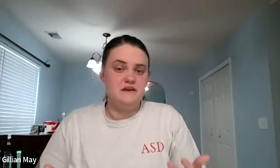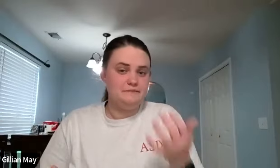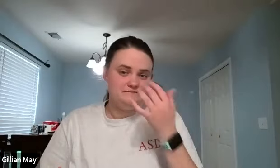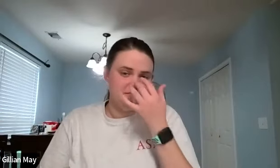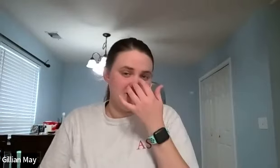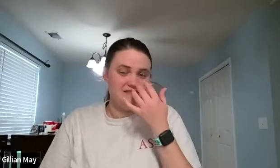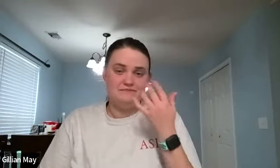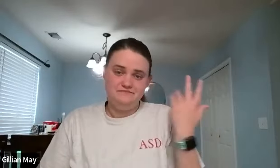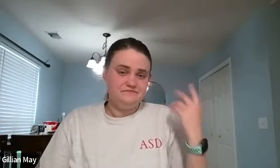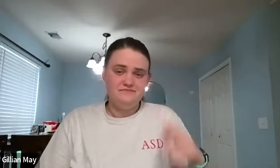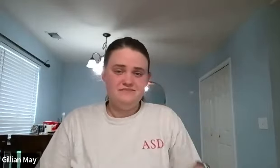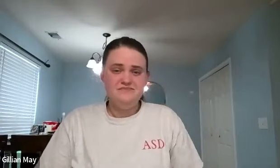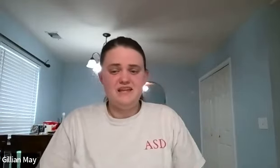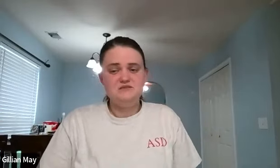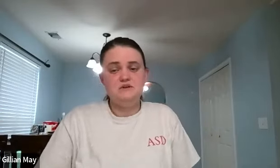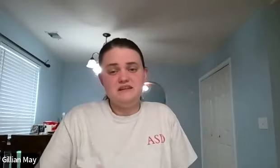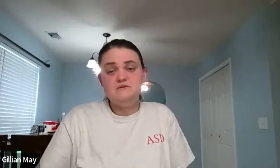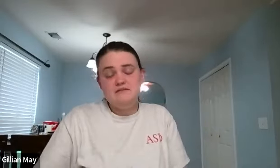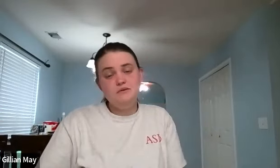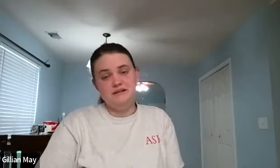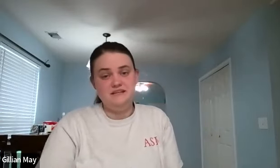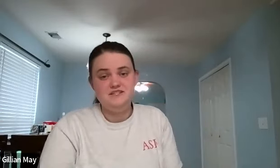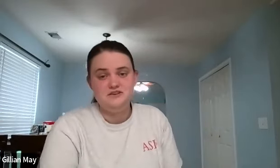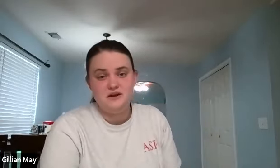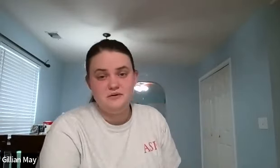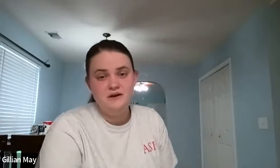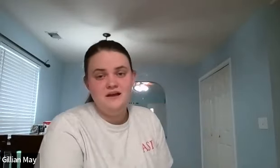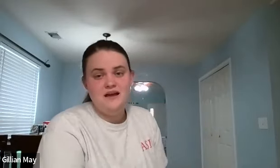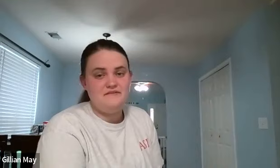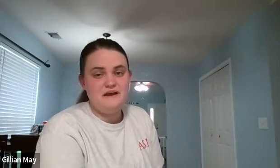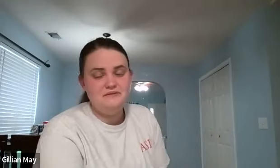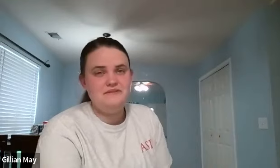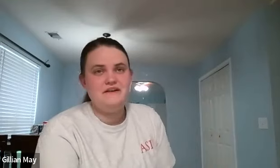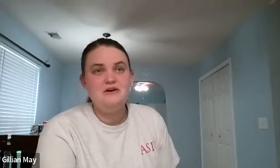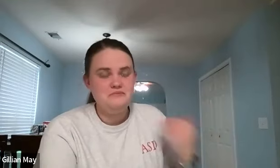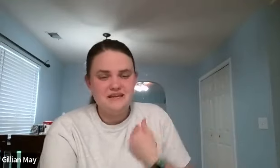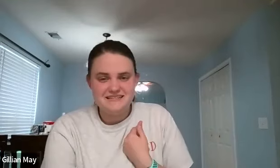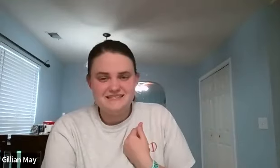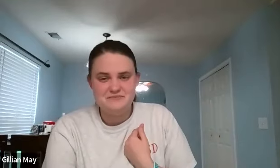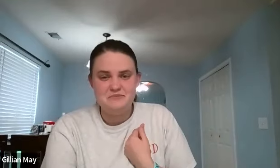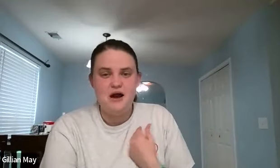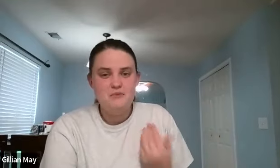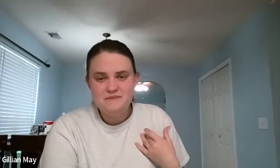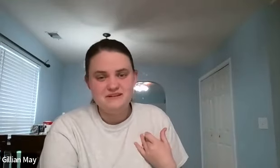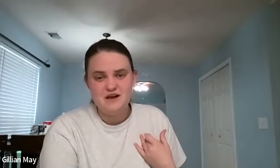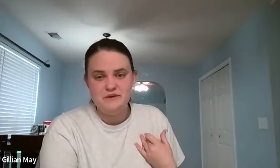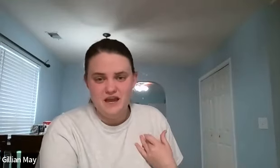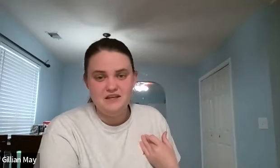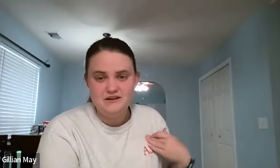them because that's what everyone needs, if I don't make sense to people, I want people to tell me, hey, you're not